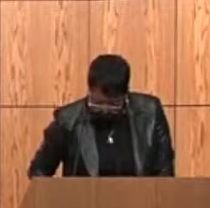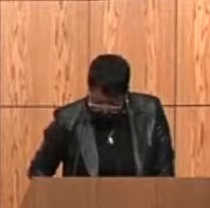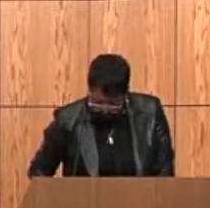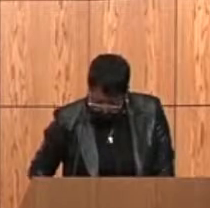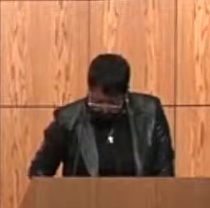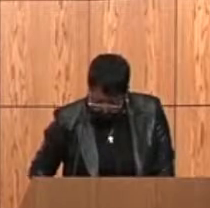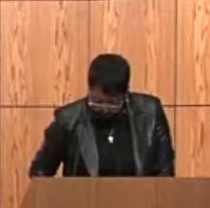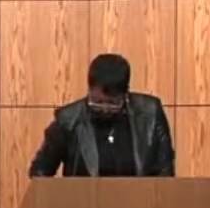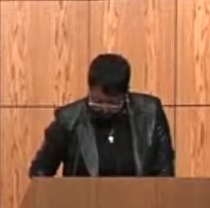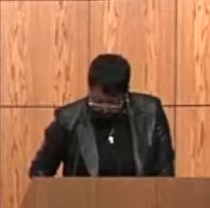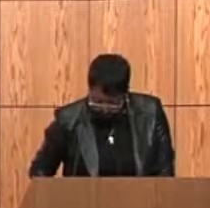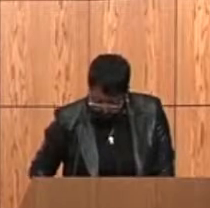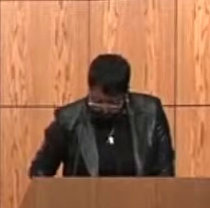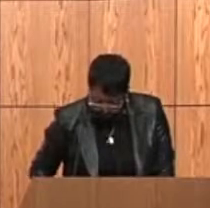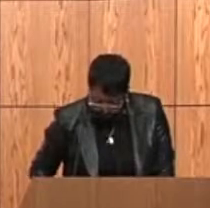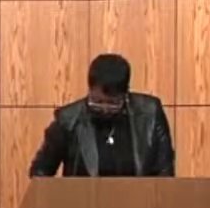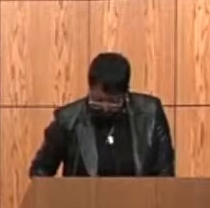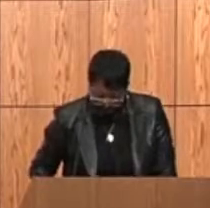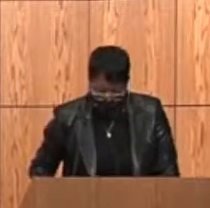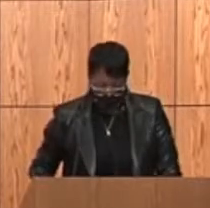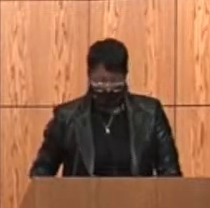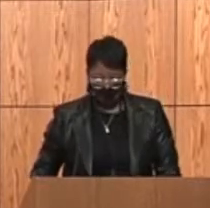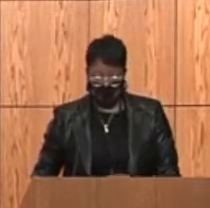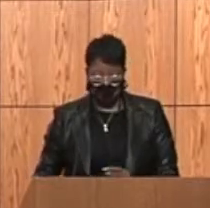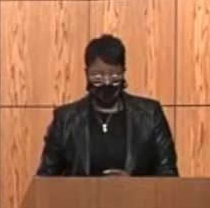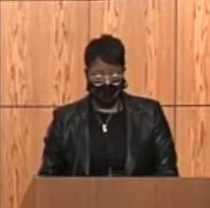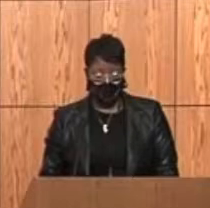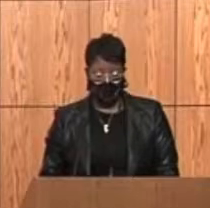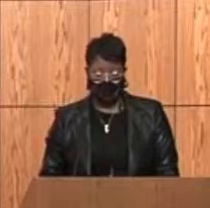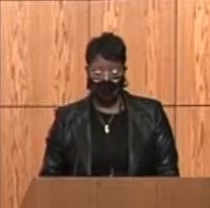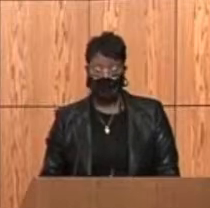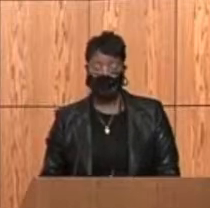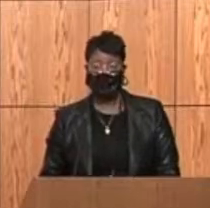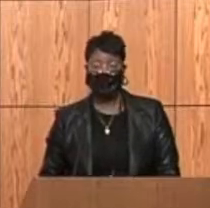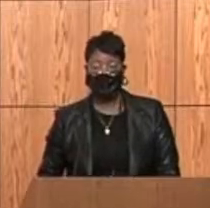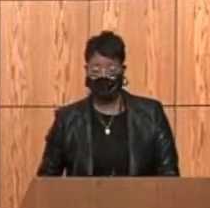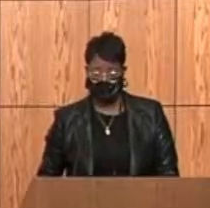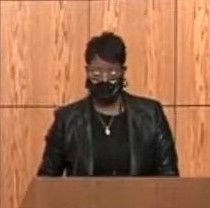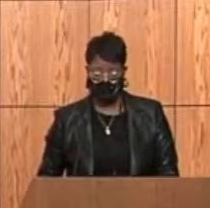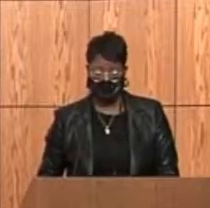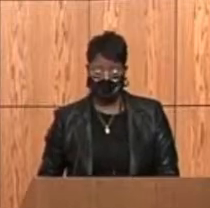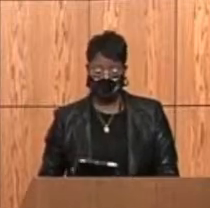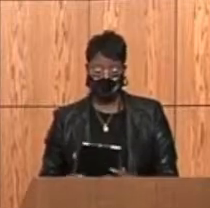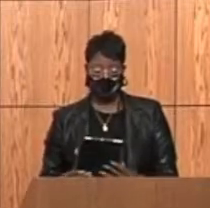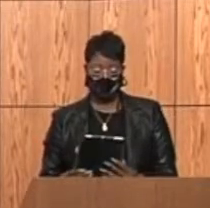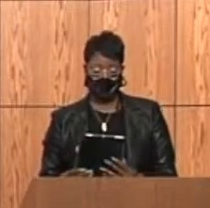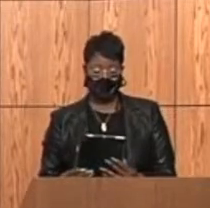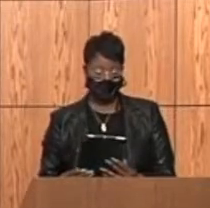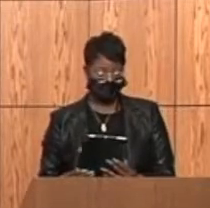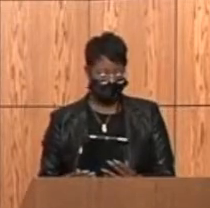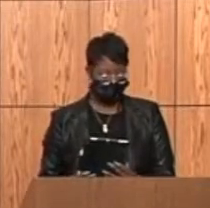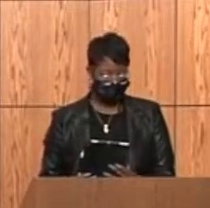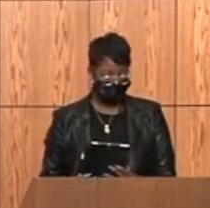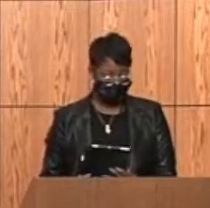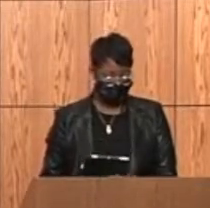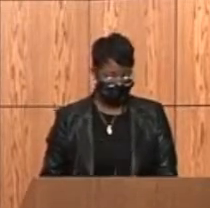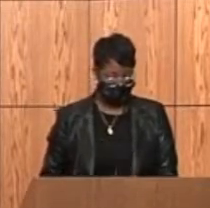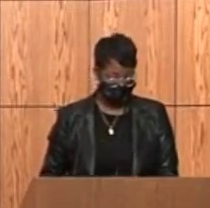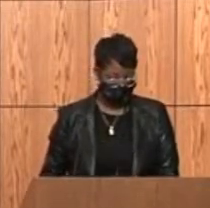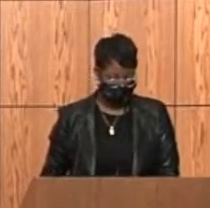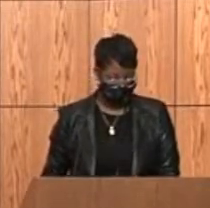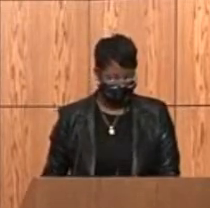Yeah, go ahead. You go ahead and do your caption test. Oh, I'm sorry. Go ahead, Scott.